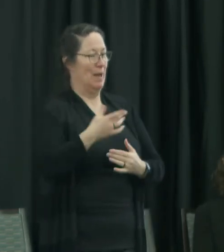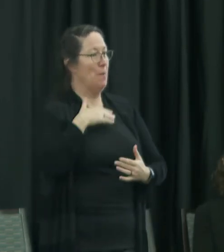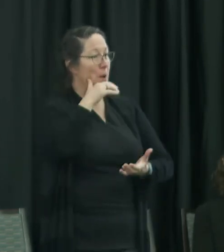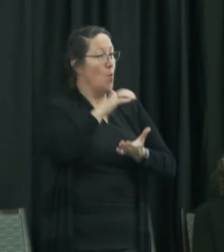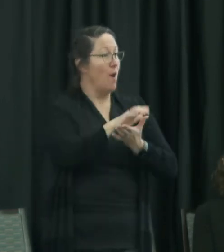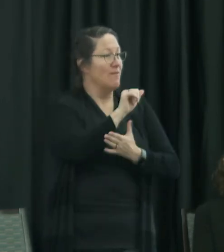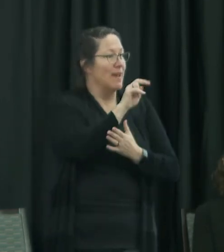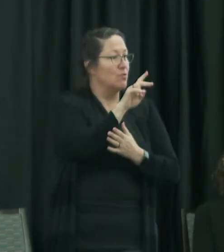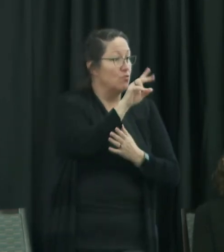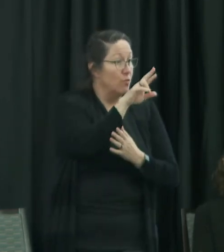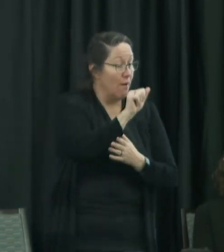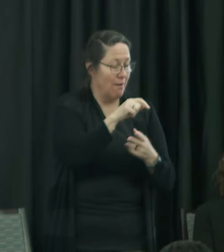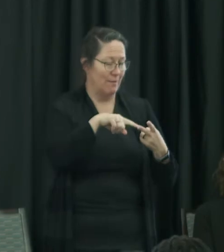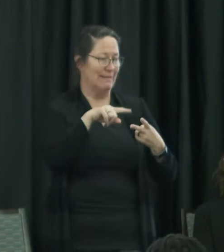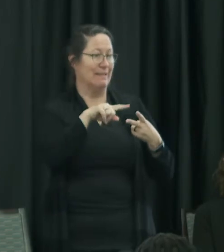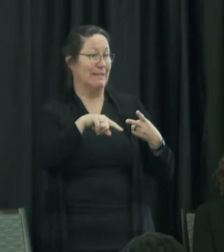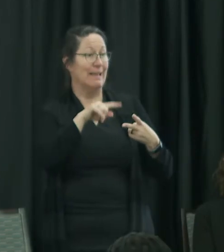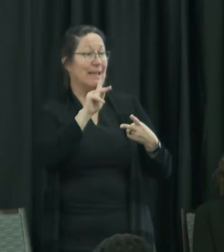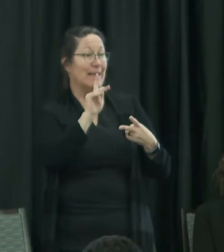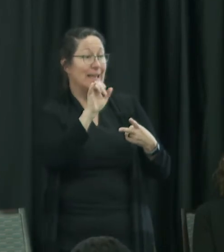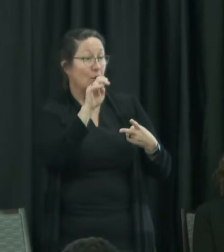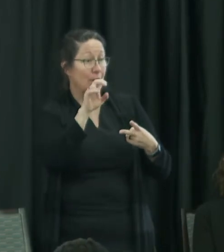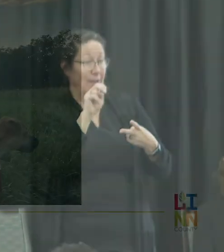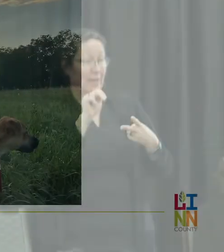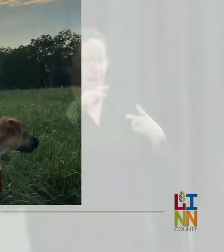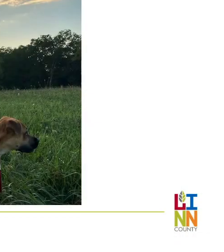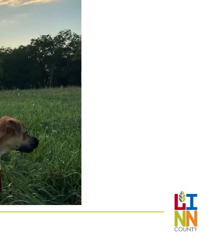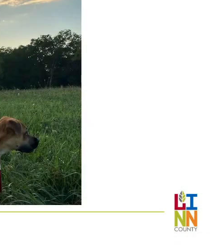wife, Andrea, and my children, Kieran and Penelope.